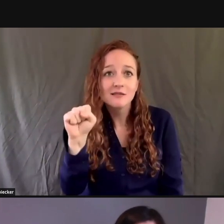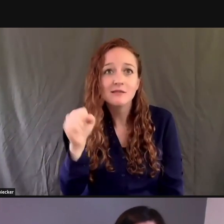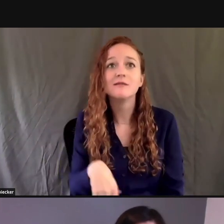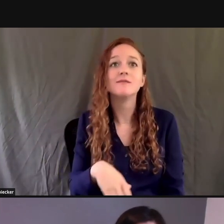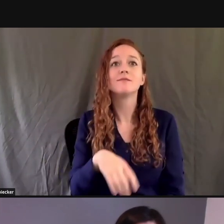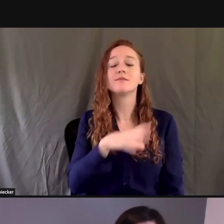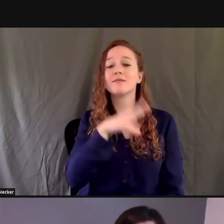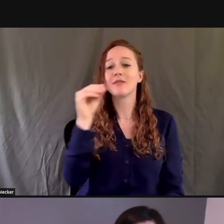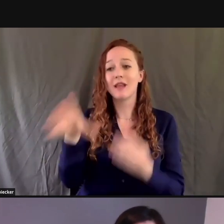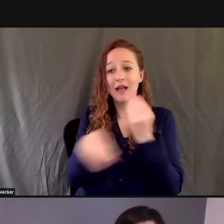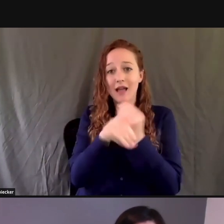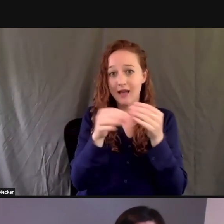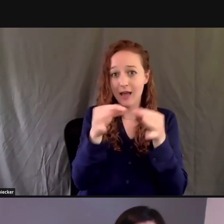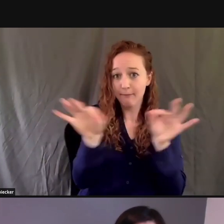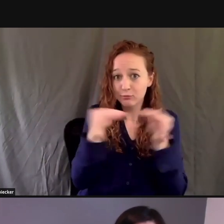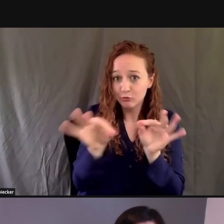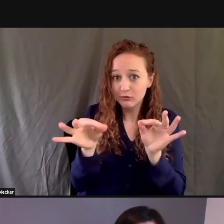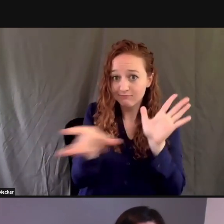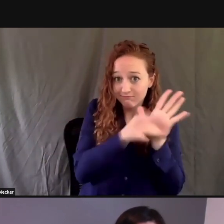I fingerspelled